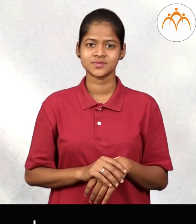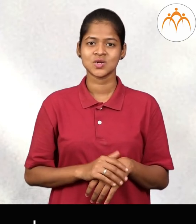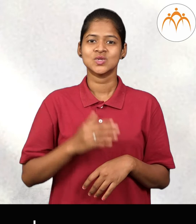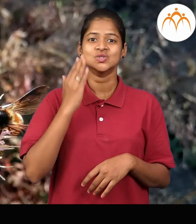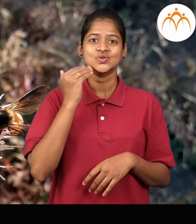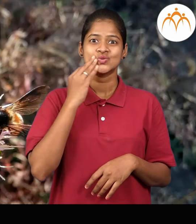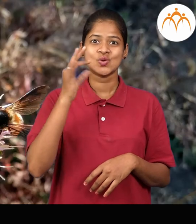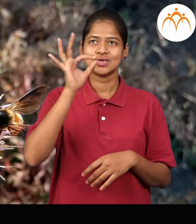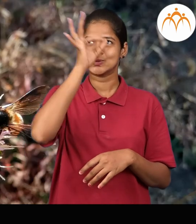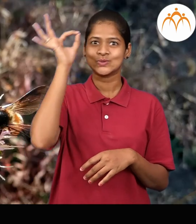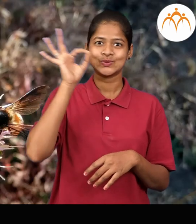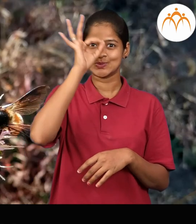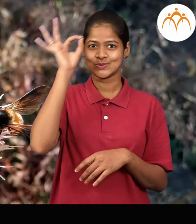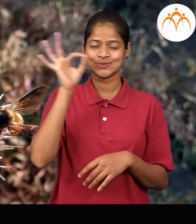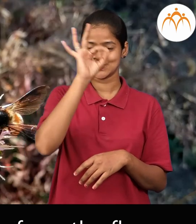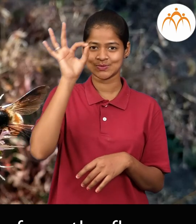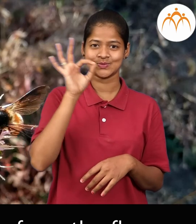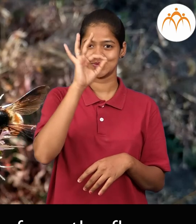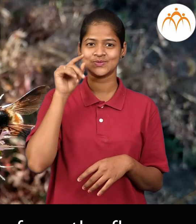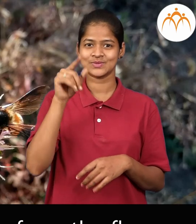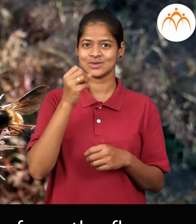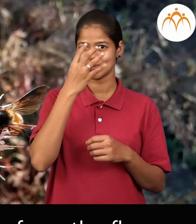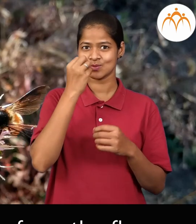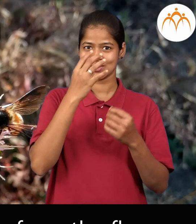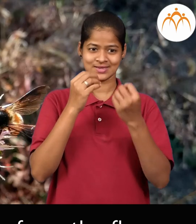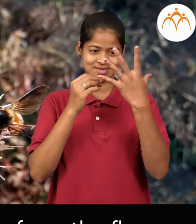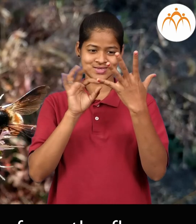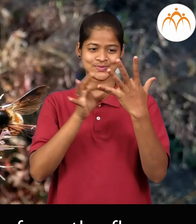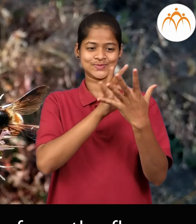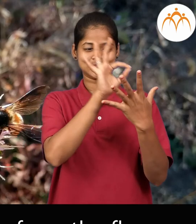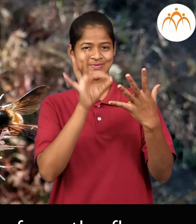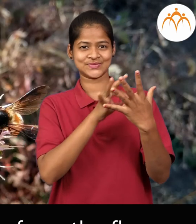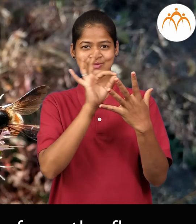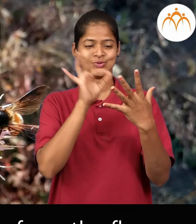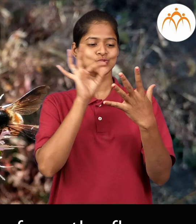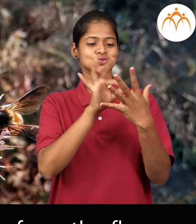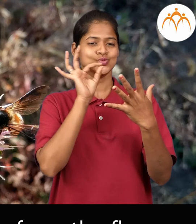Honey bee. Honey bees collect honey from the flowers.